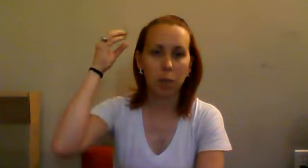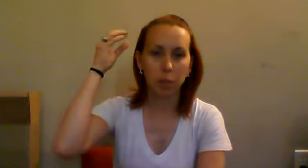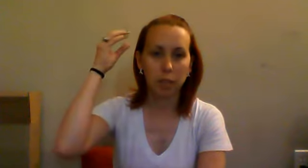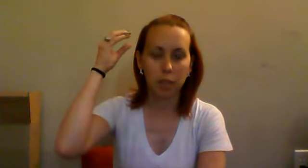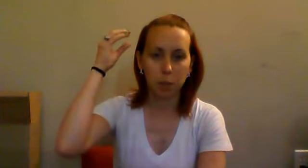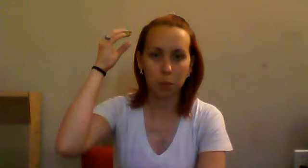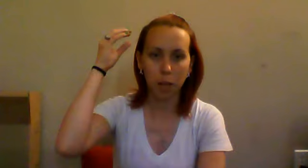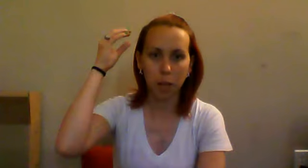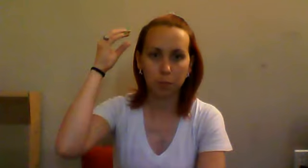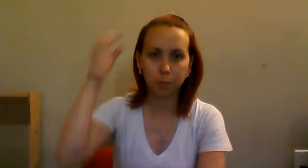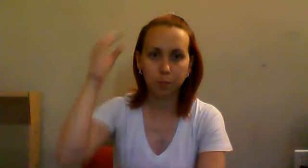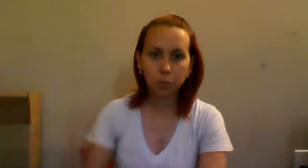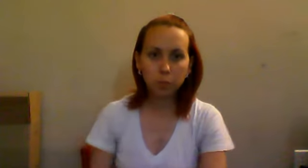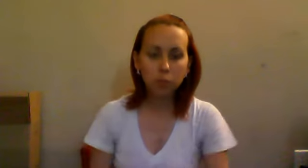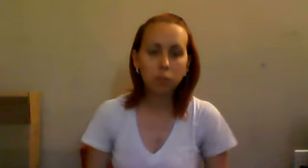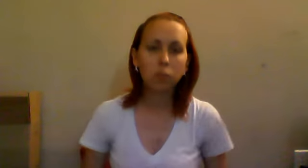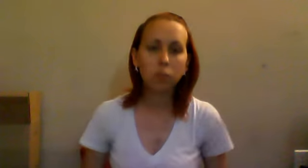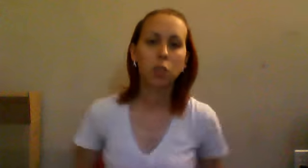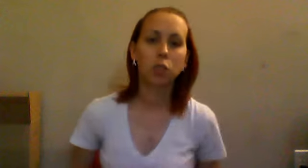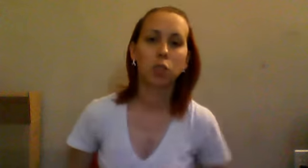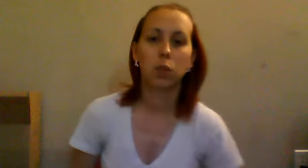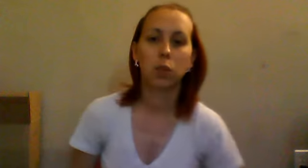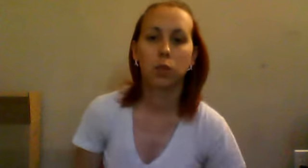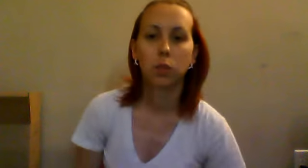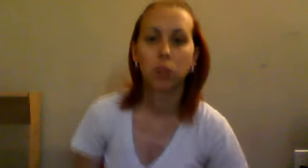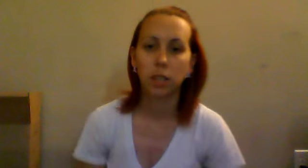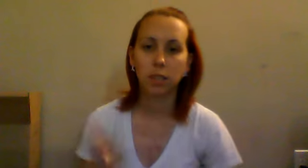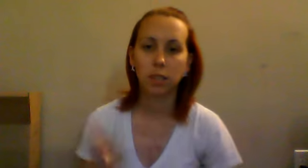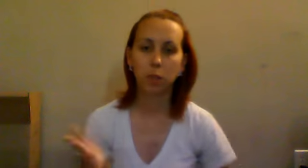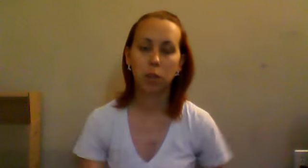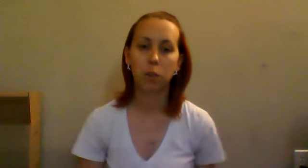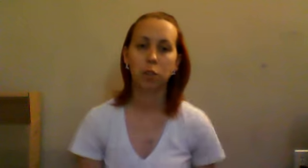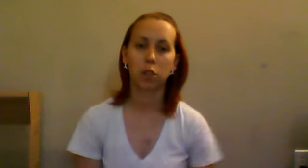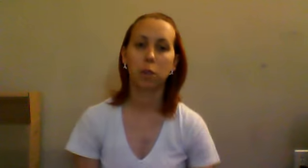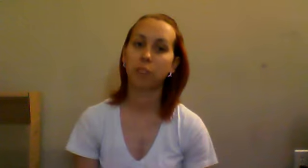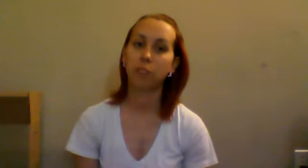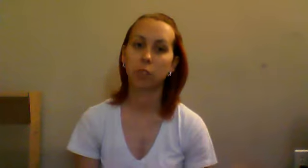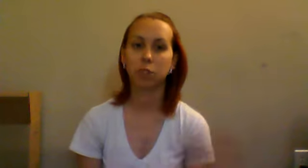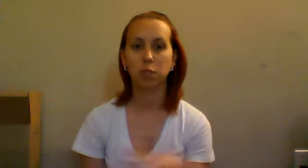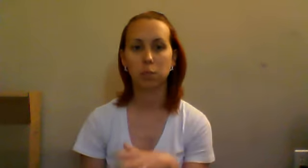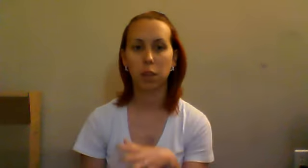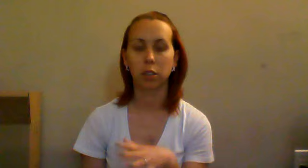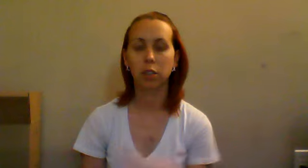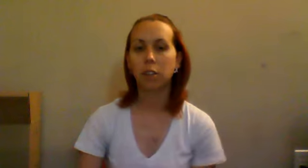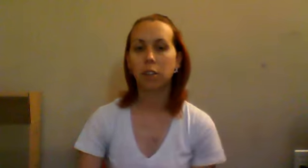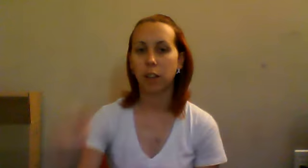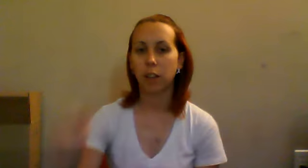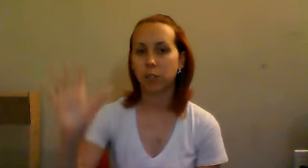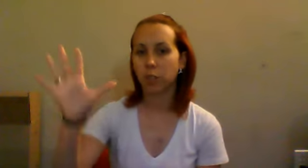the top of your head. So an example here, we're going to talk about father versus mother. Father, you